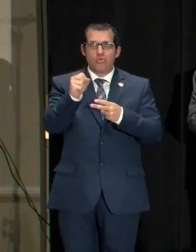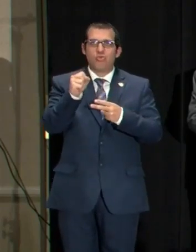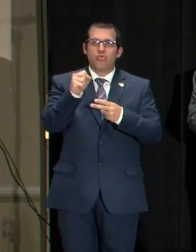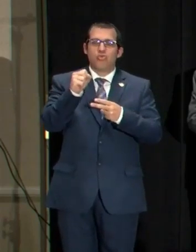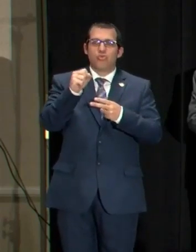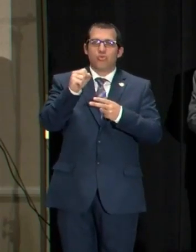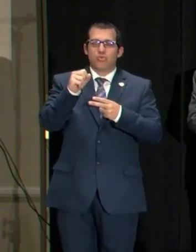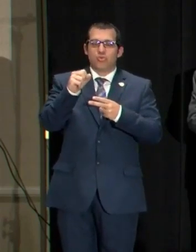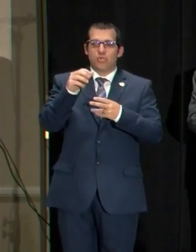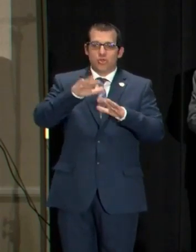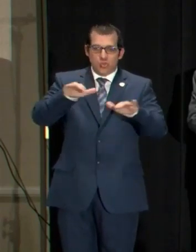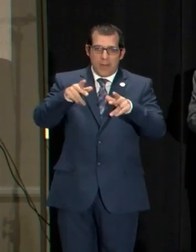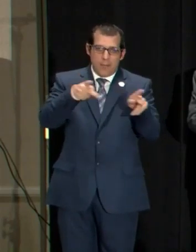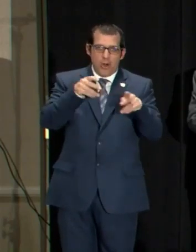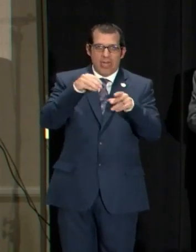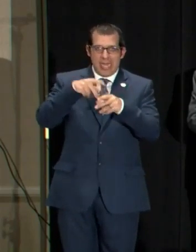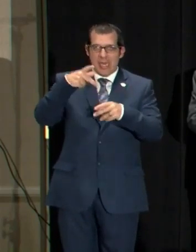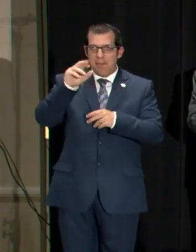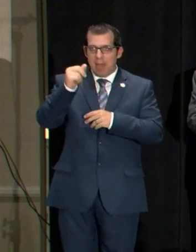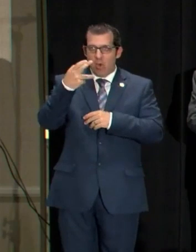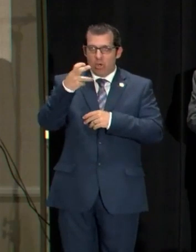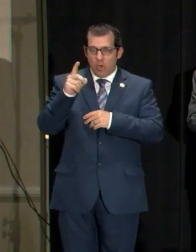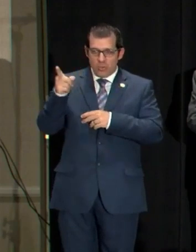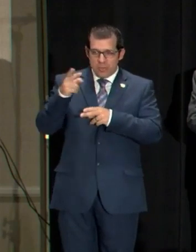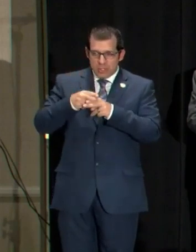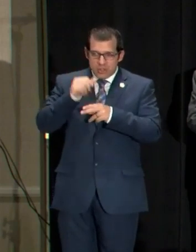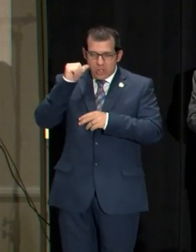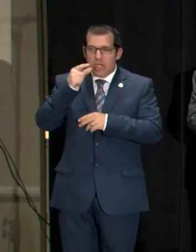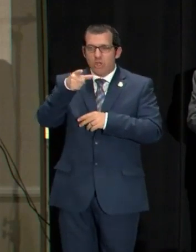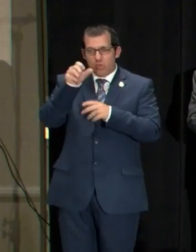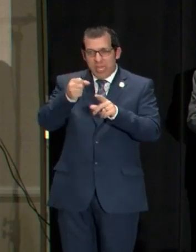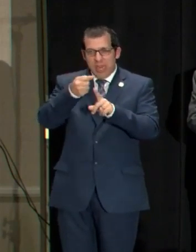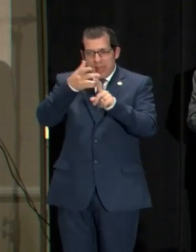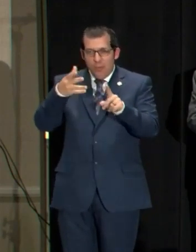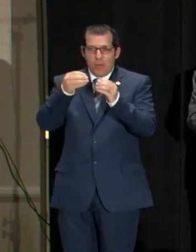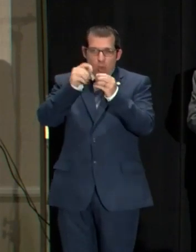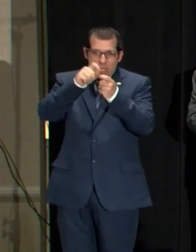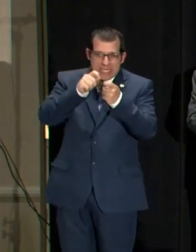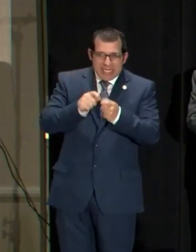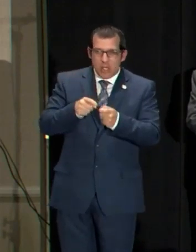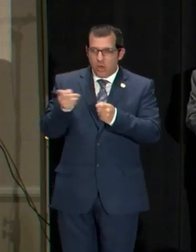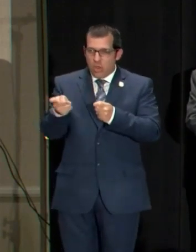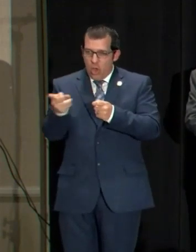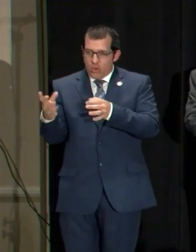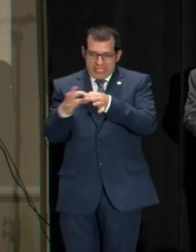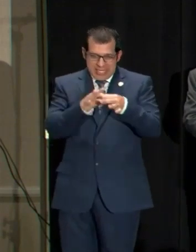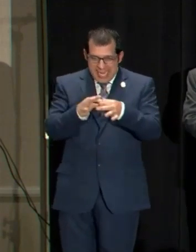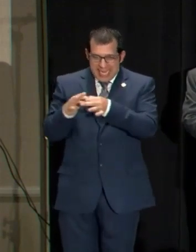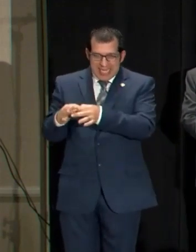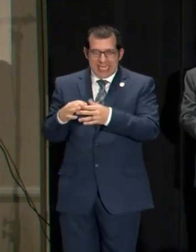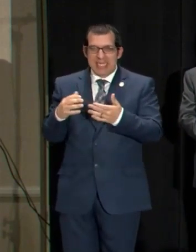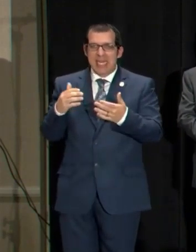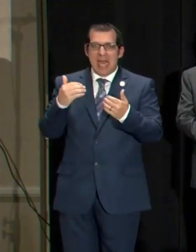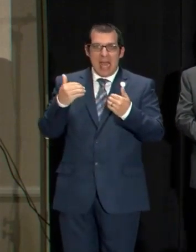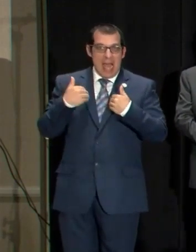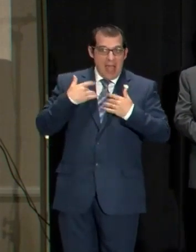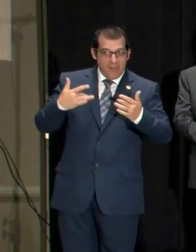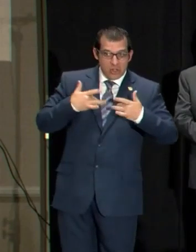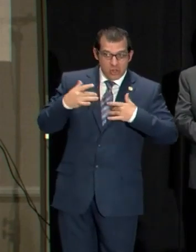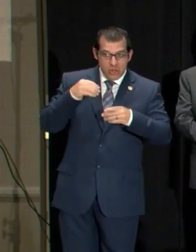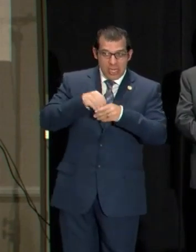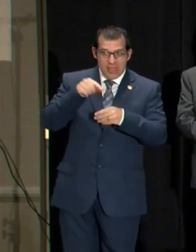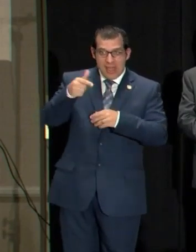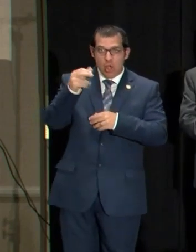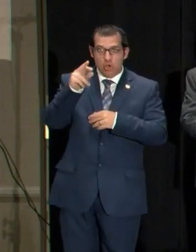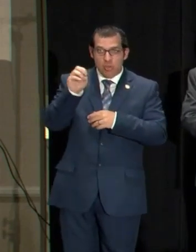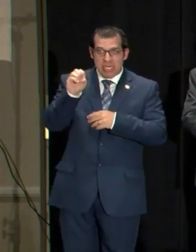Paragould. Could you elaborate a little bit more about the details of that? Are those connected? Is there concern in Greene County? Because I know